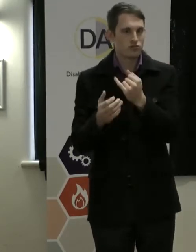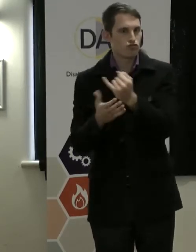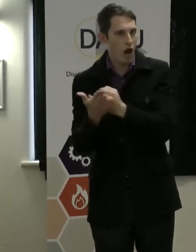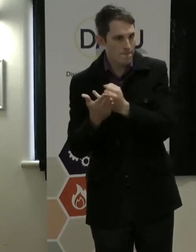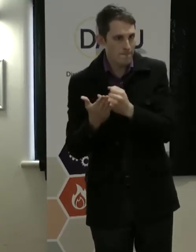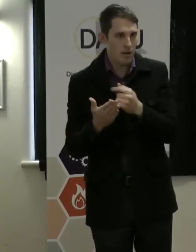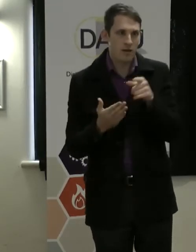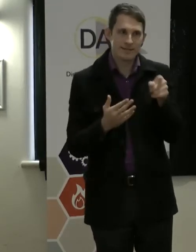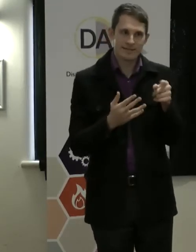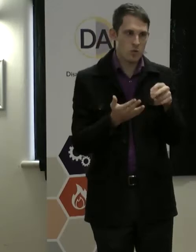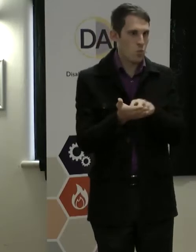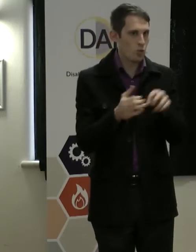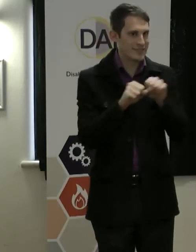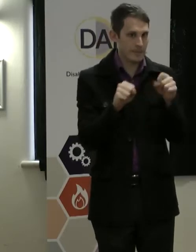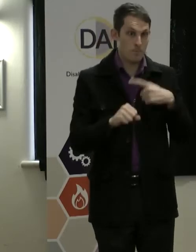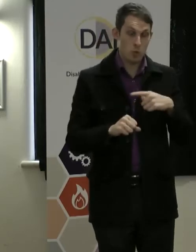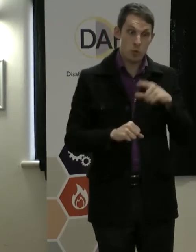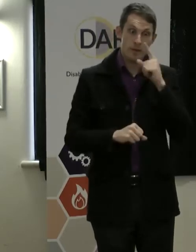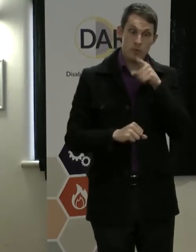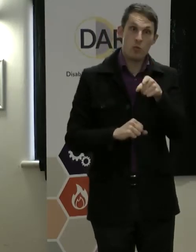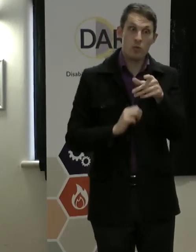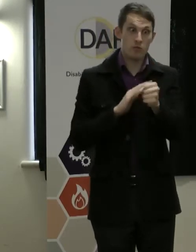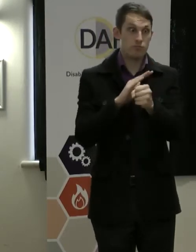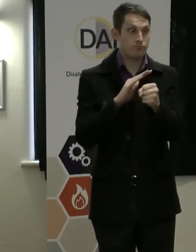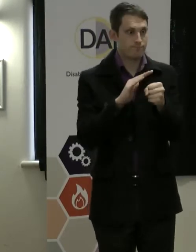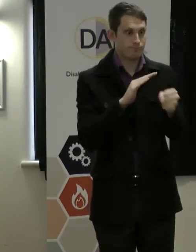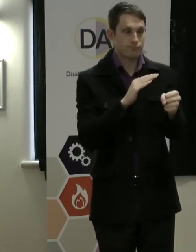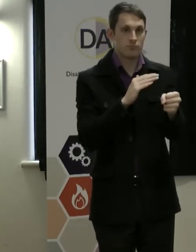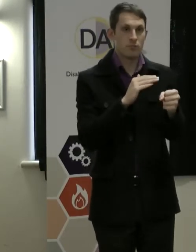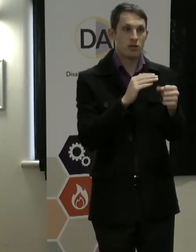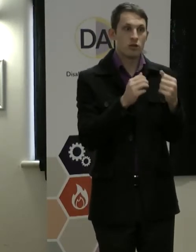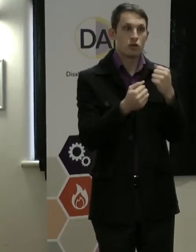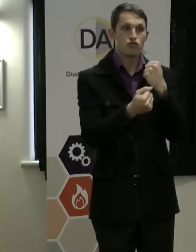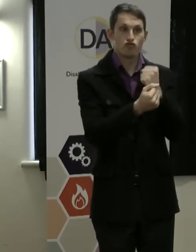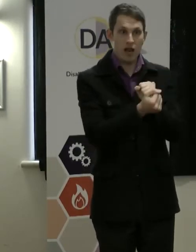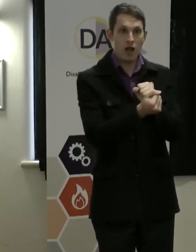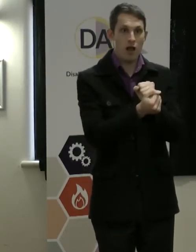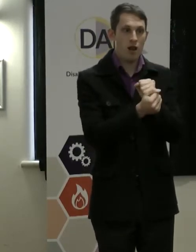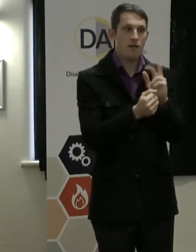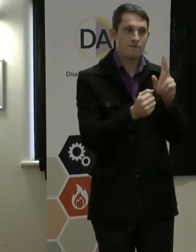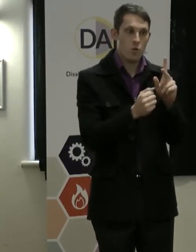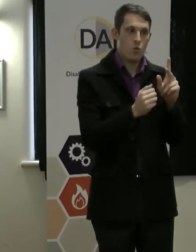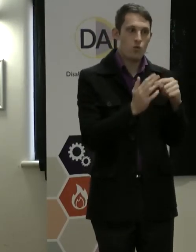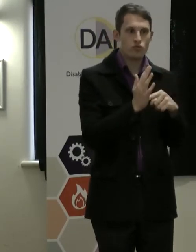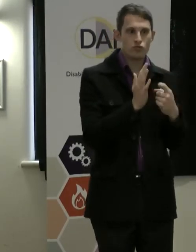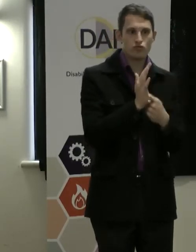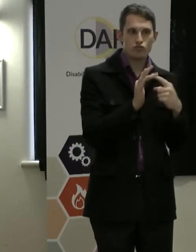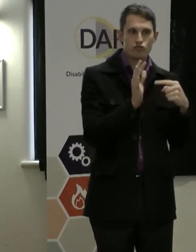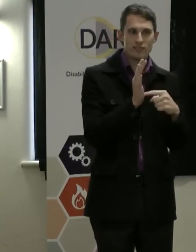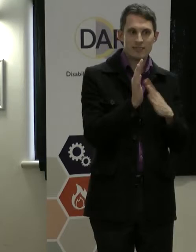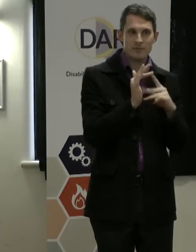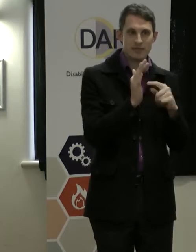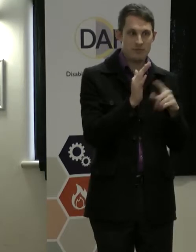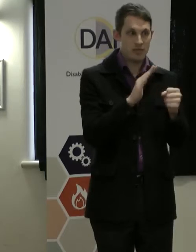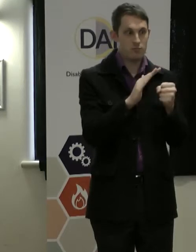problems because people are being detained for the purposes of treatment in jails, and they're being detained indefinitely.